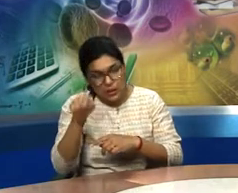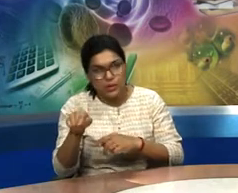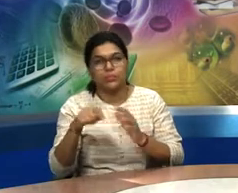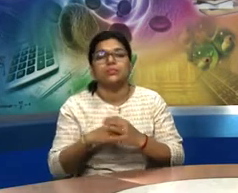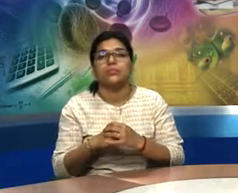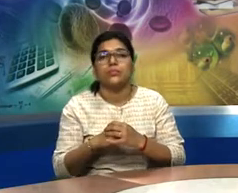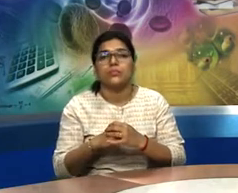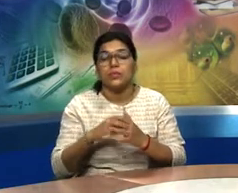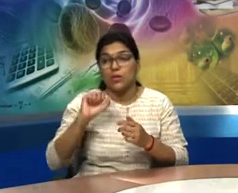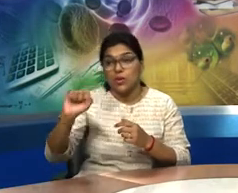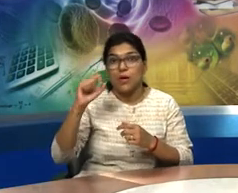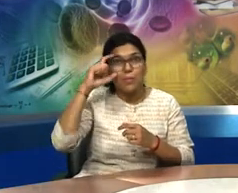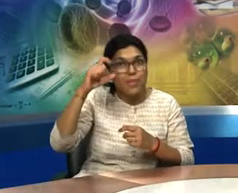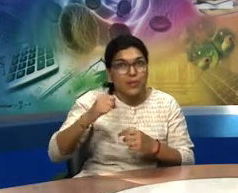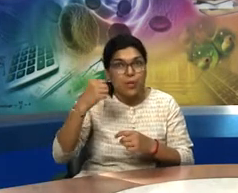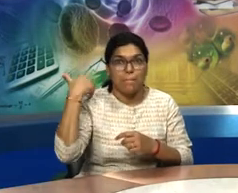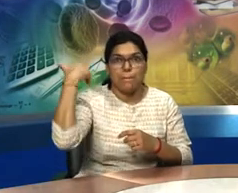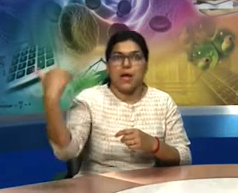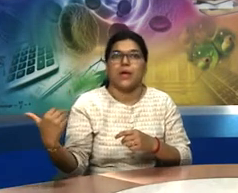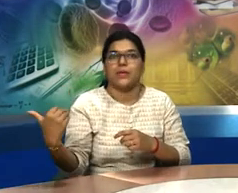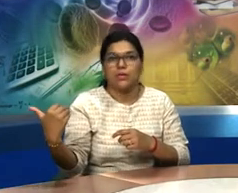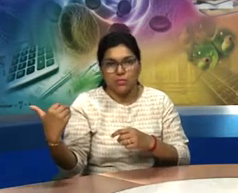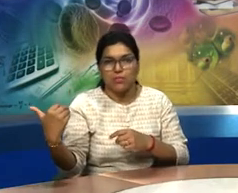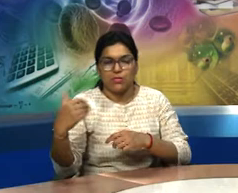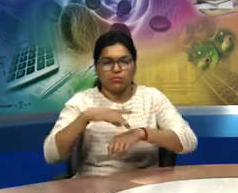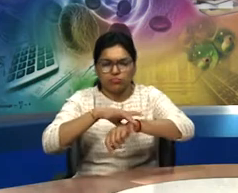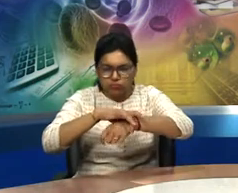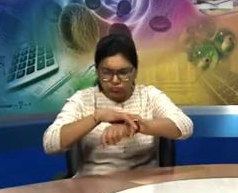when I was 15 years old. And in this case,